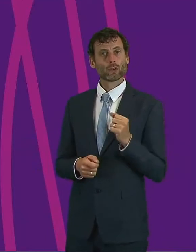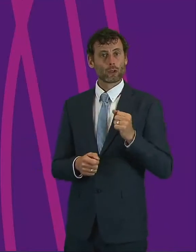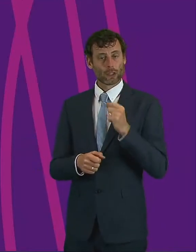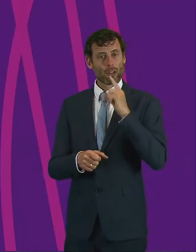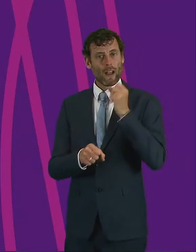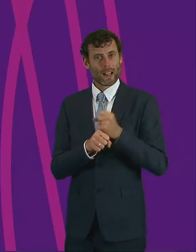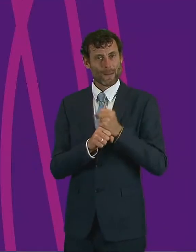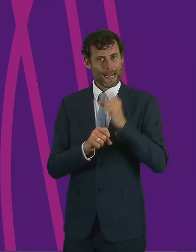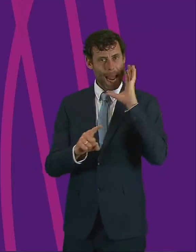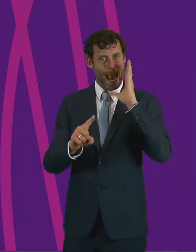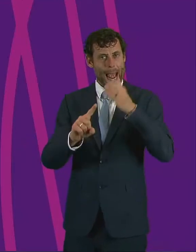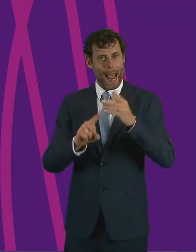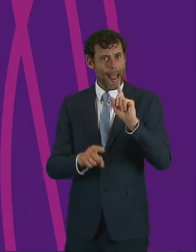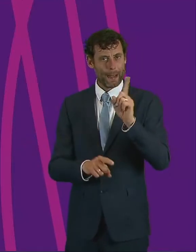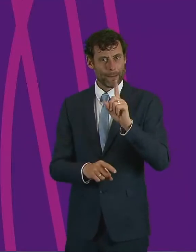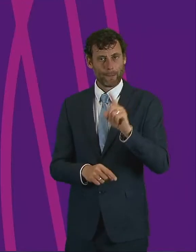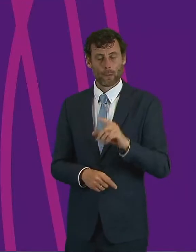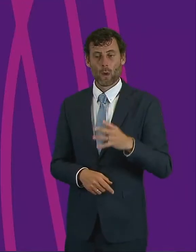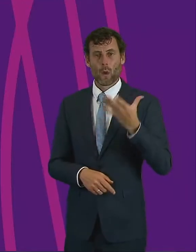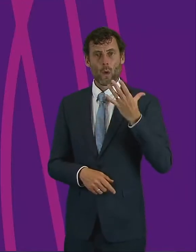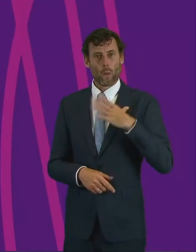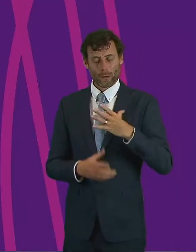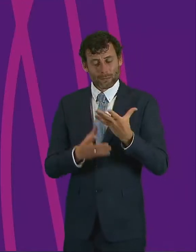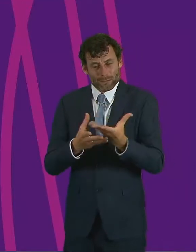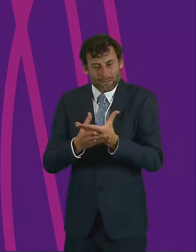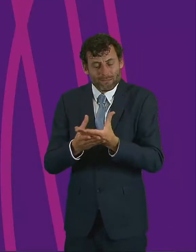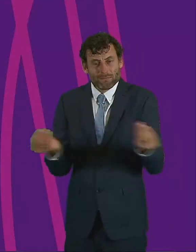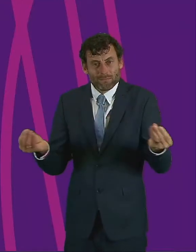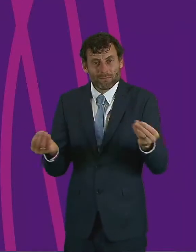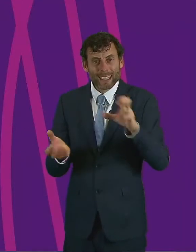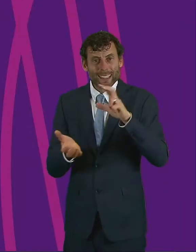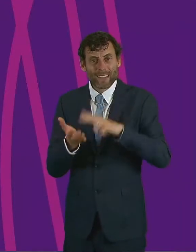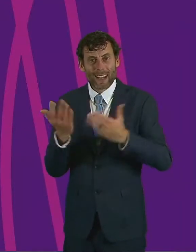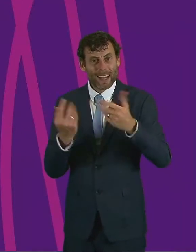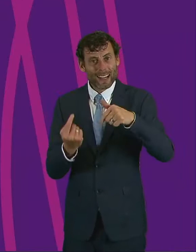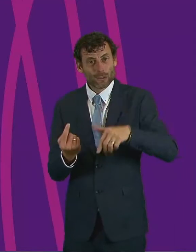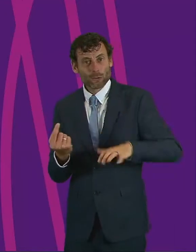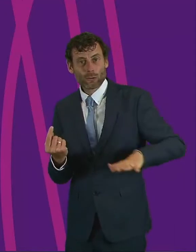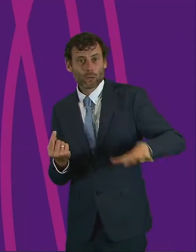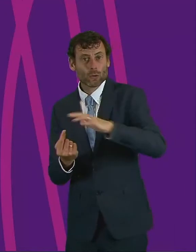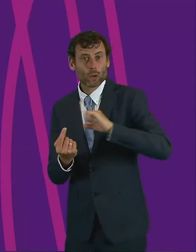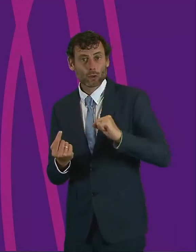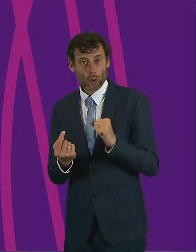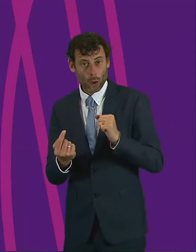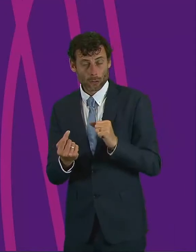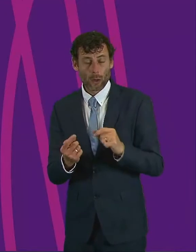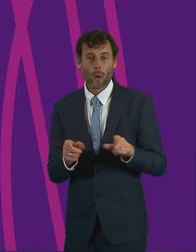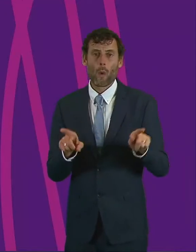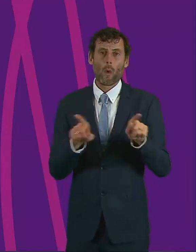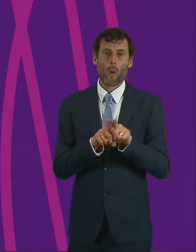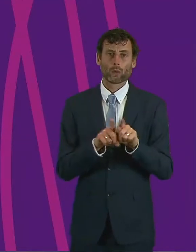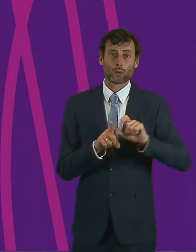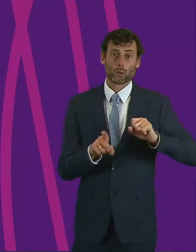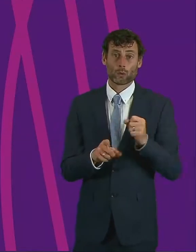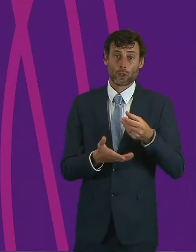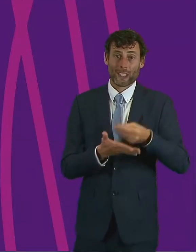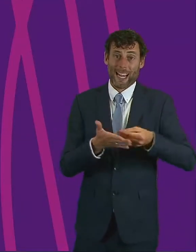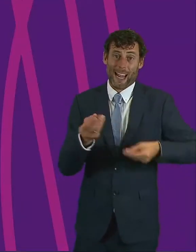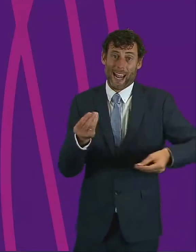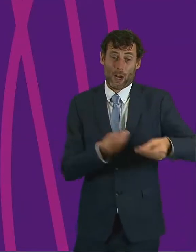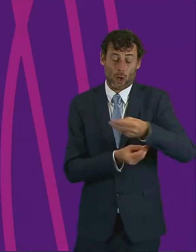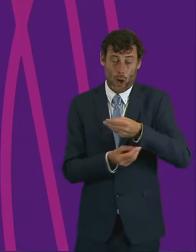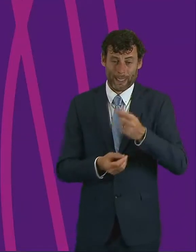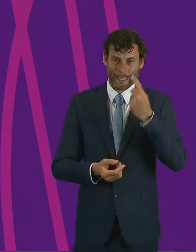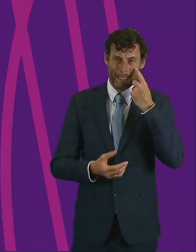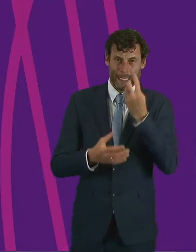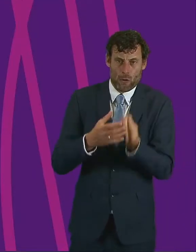towards the elimination of COVID-19 in Scotland and for the Scottish economy to return to delivering prosperity